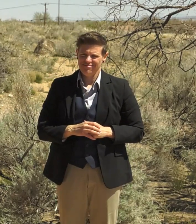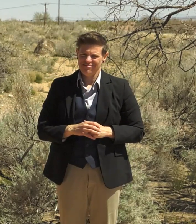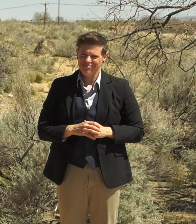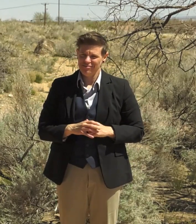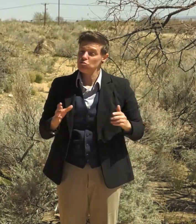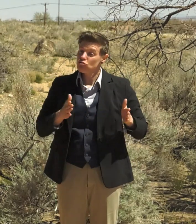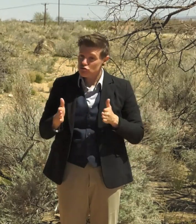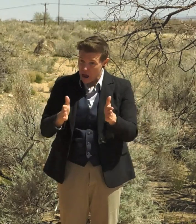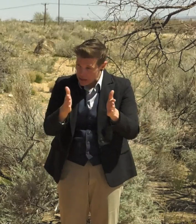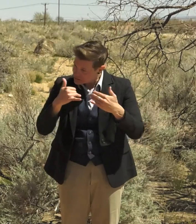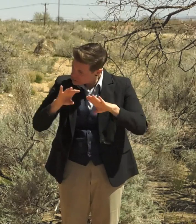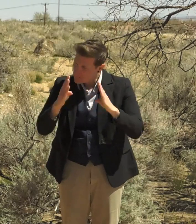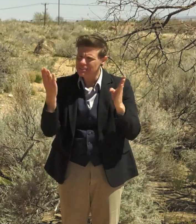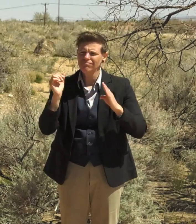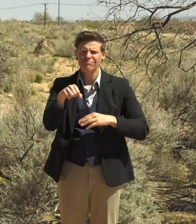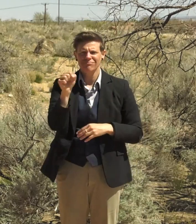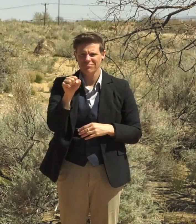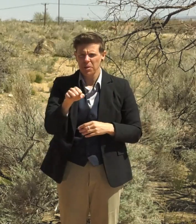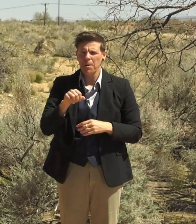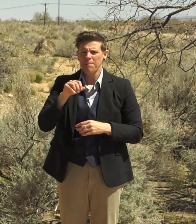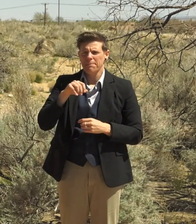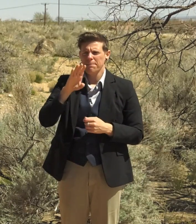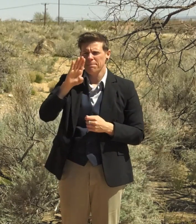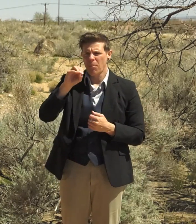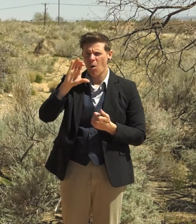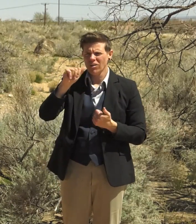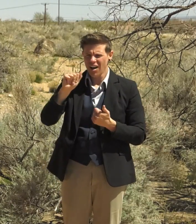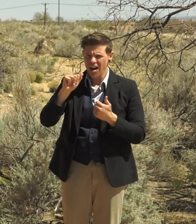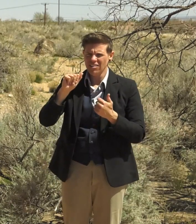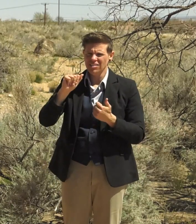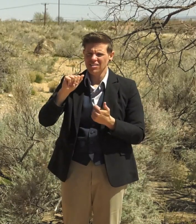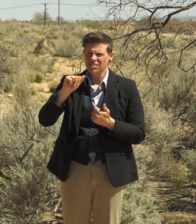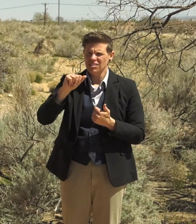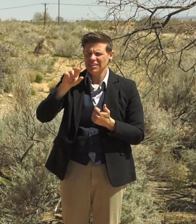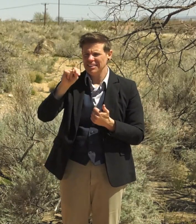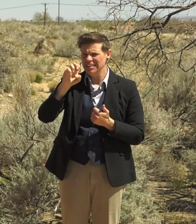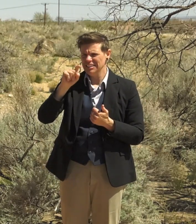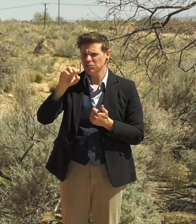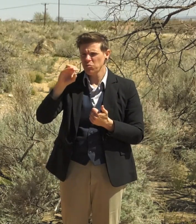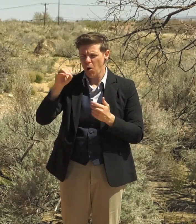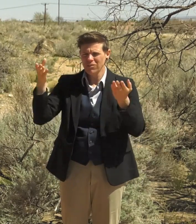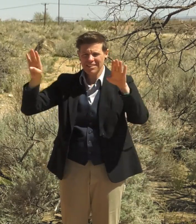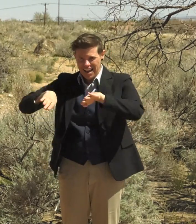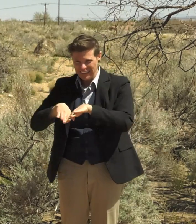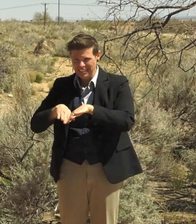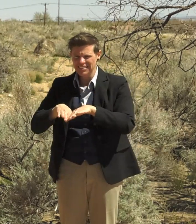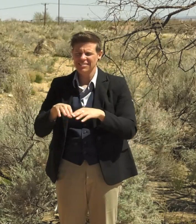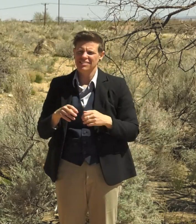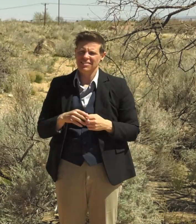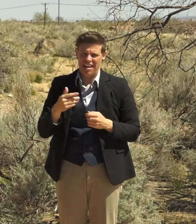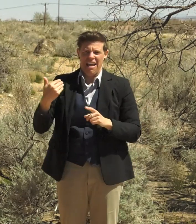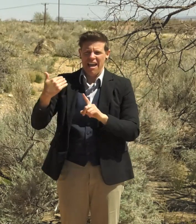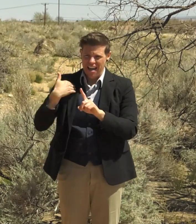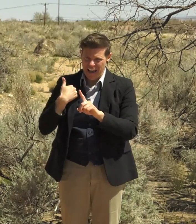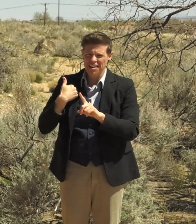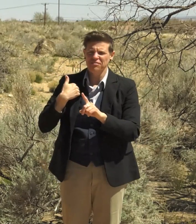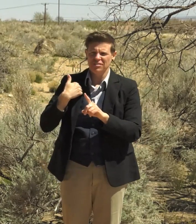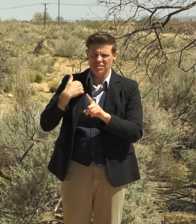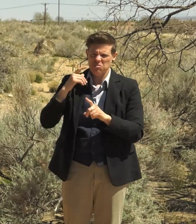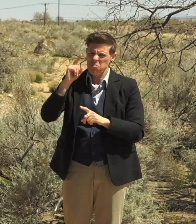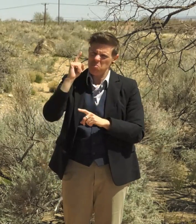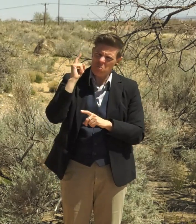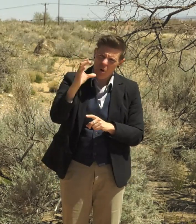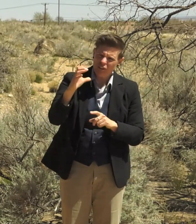Boca Negra Canyon, where you can see 100 petroglyphs. Rinconada Canyon is still open, and you can see more than